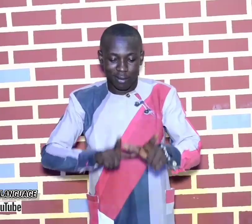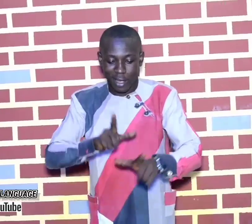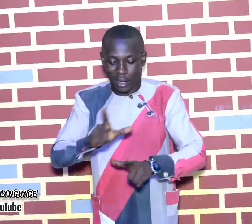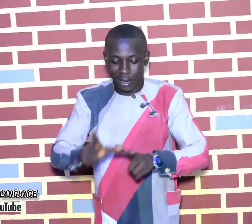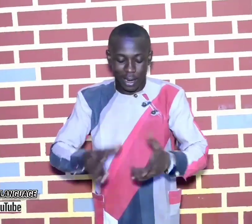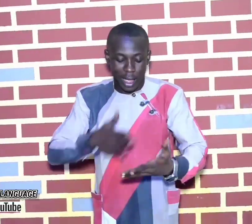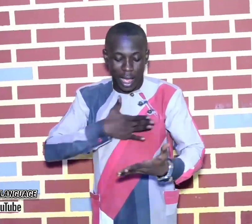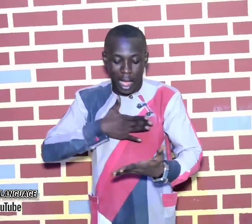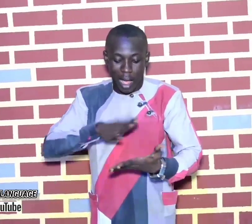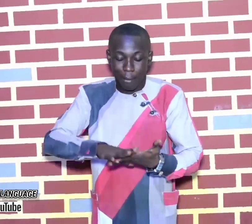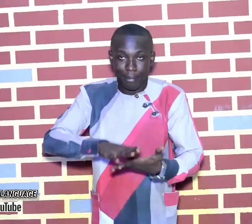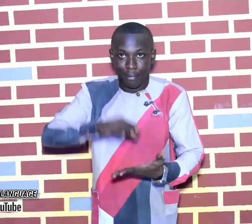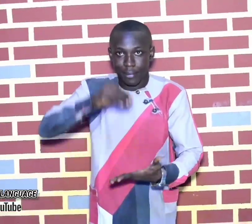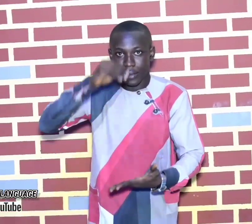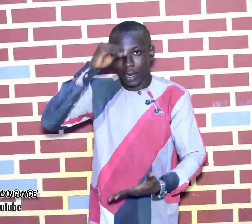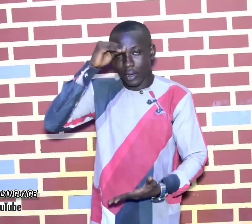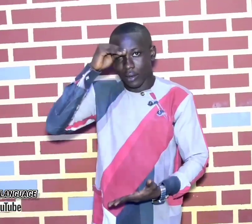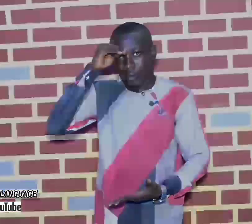sign, learning.